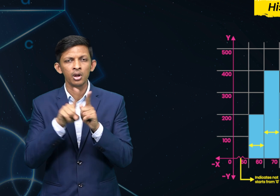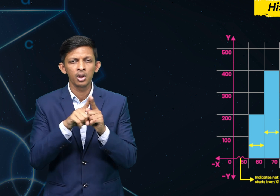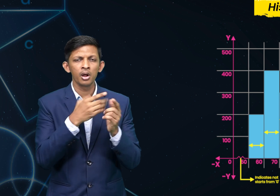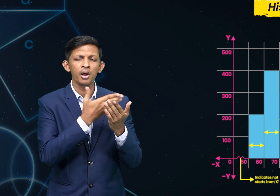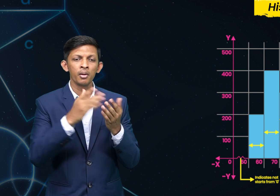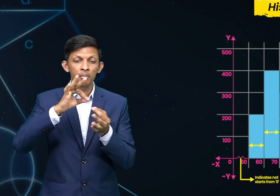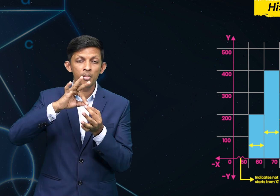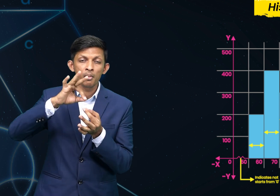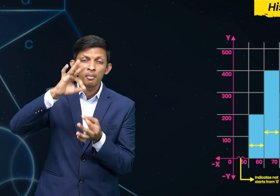height.